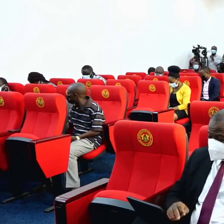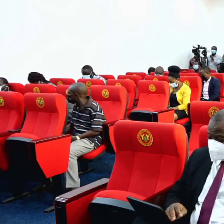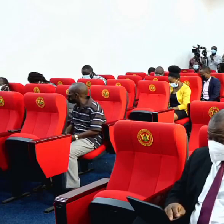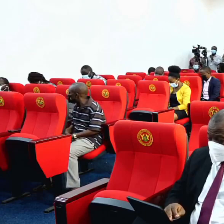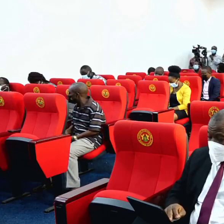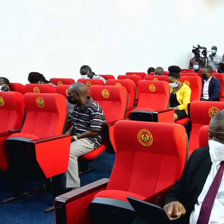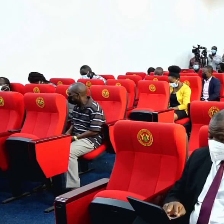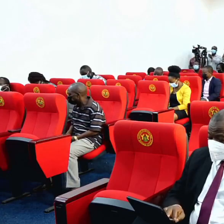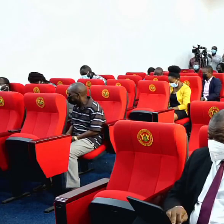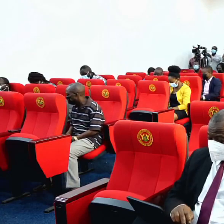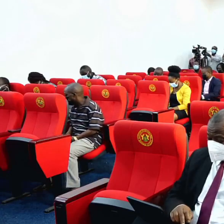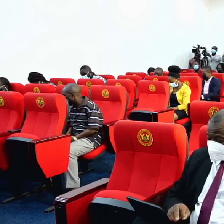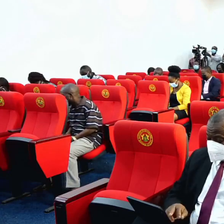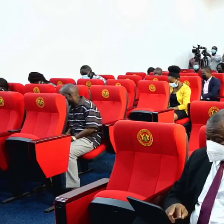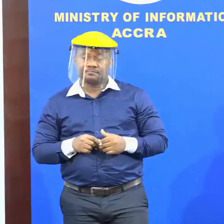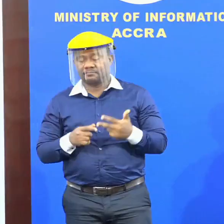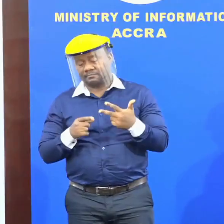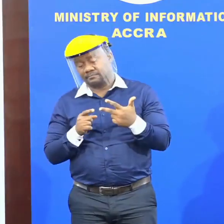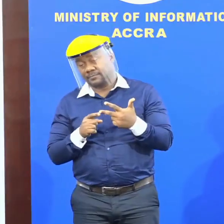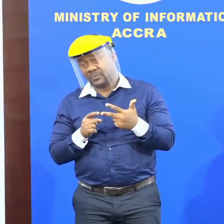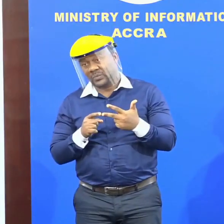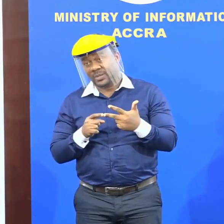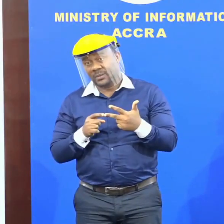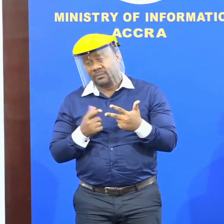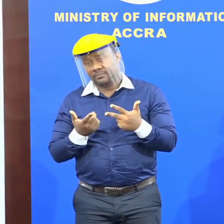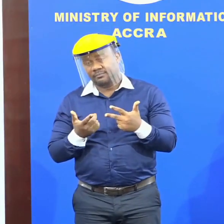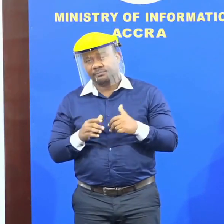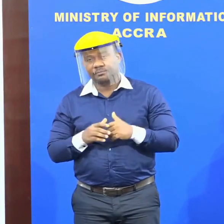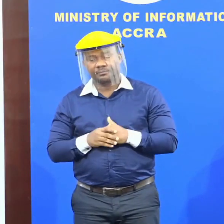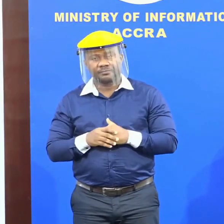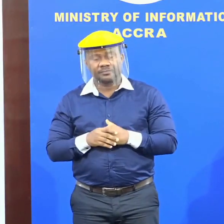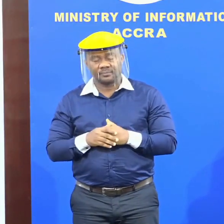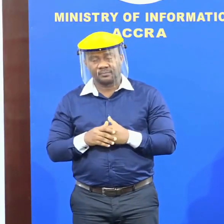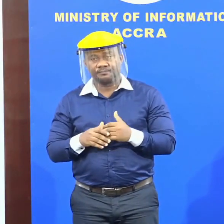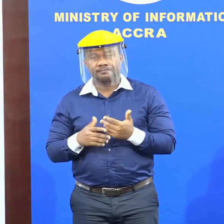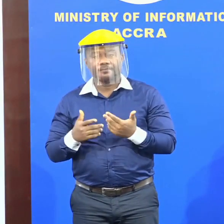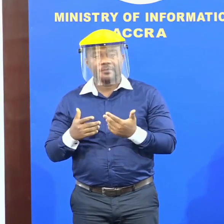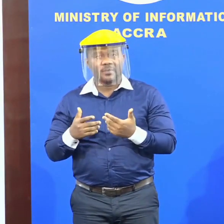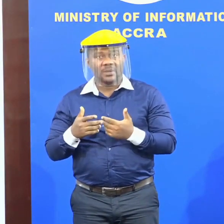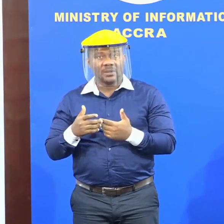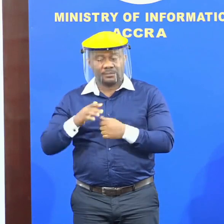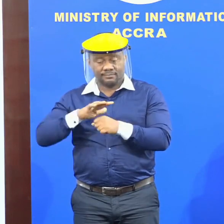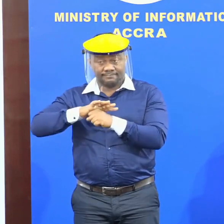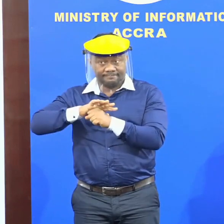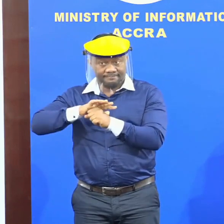from the bottom up. The third will be our Covid-19 update